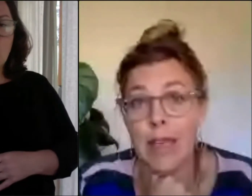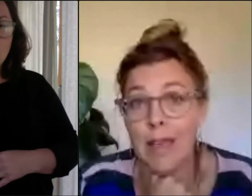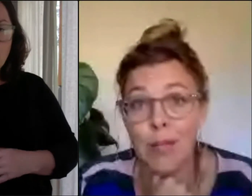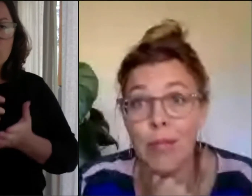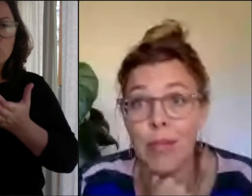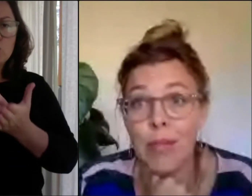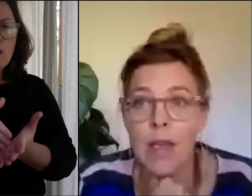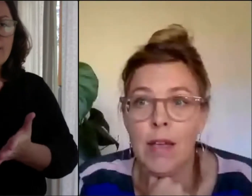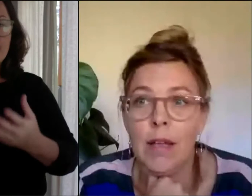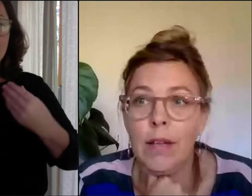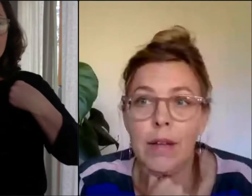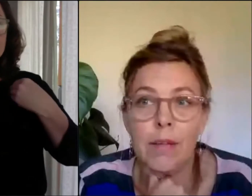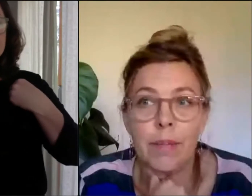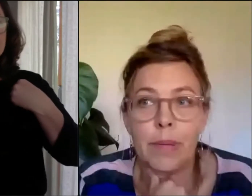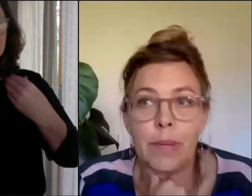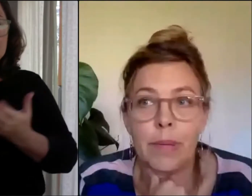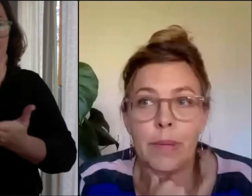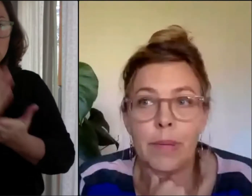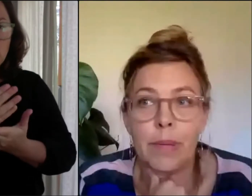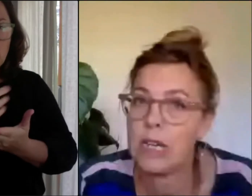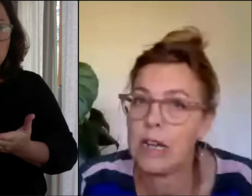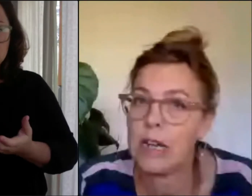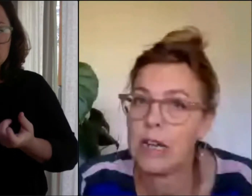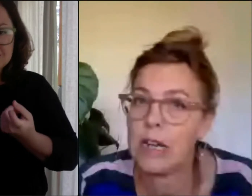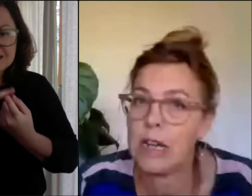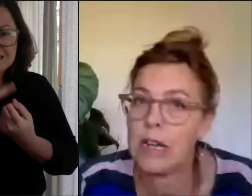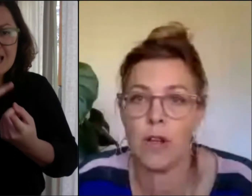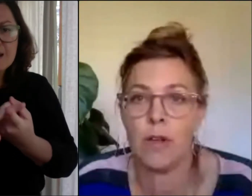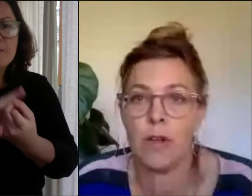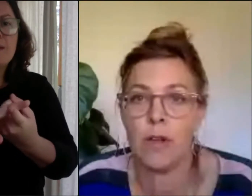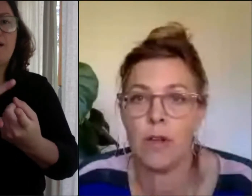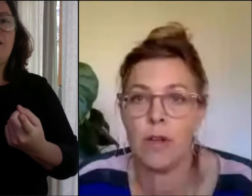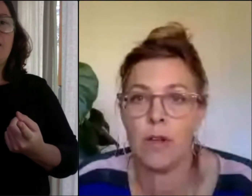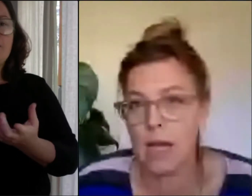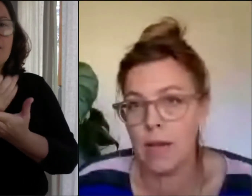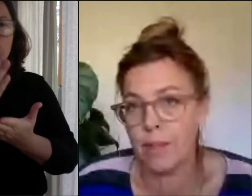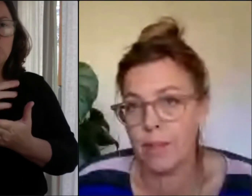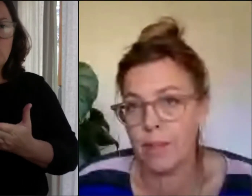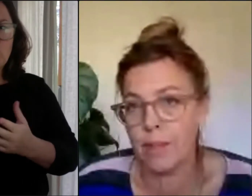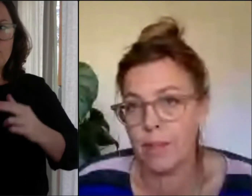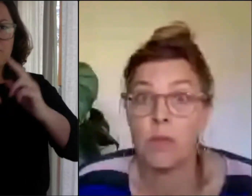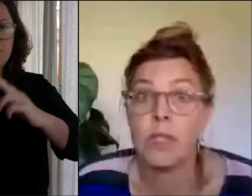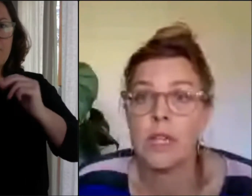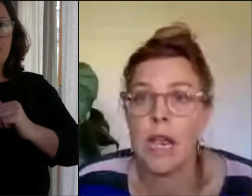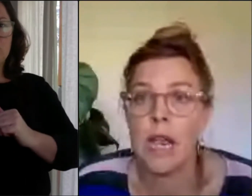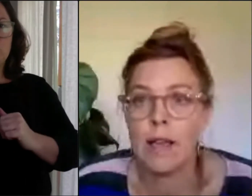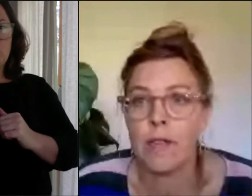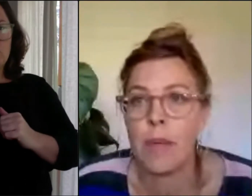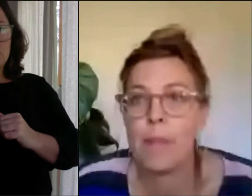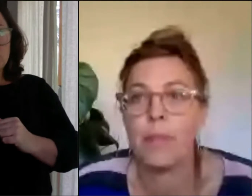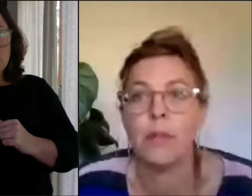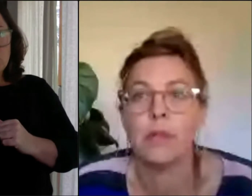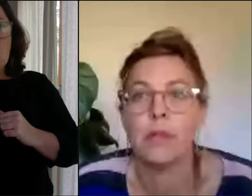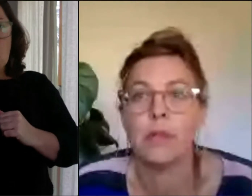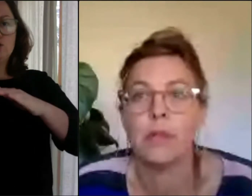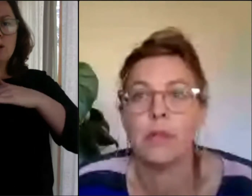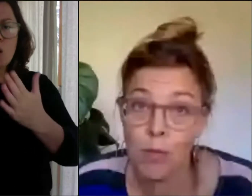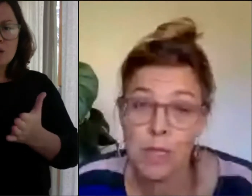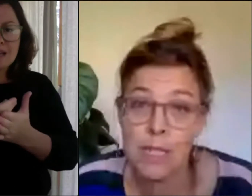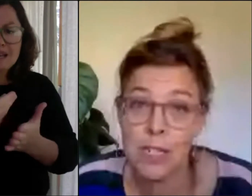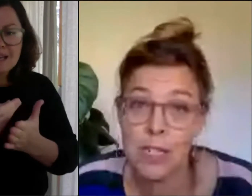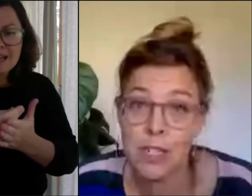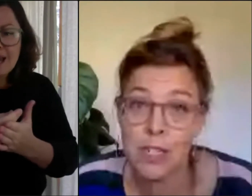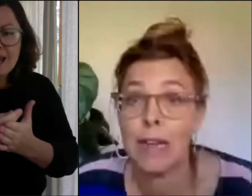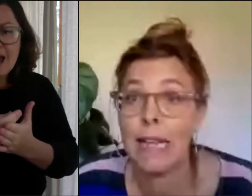secure their health, including building knowledge of future cash flow and which allows people to make